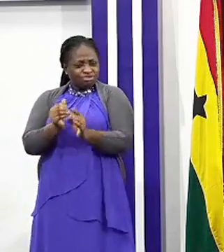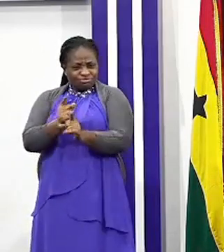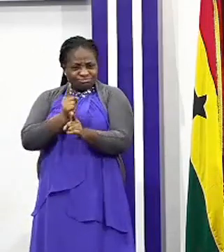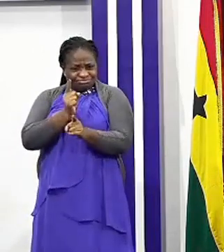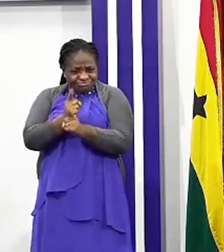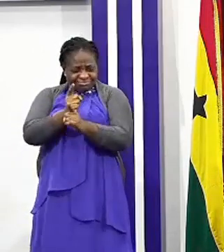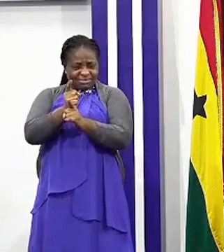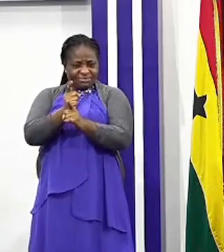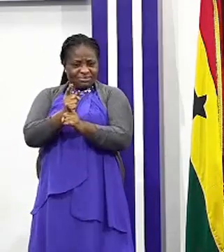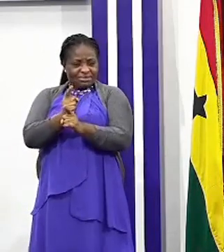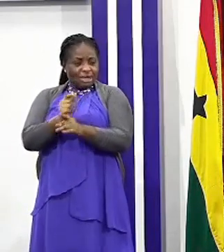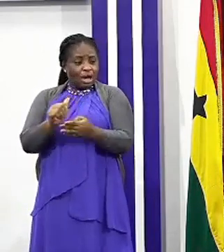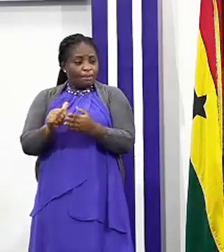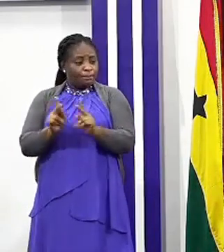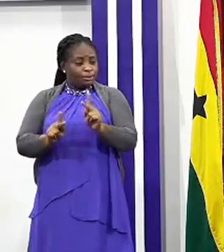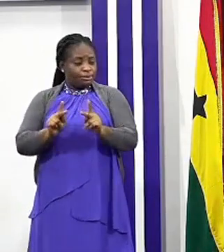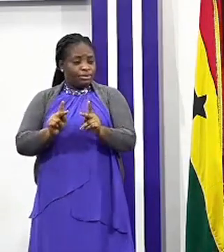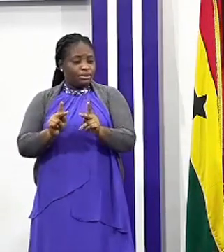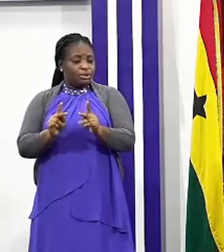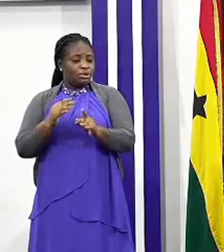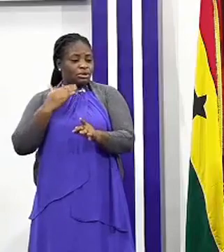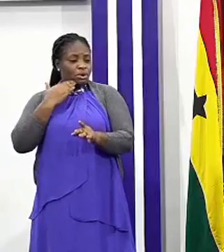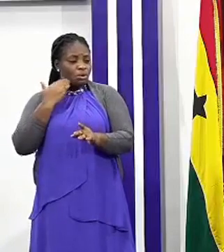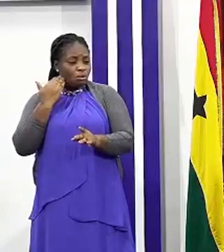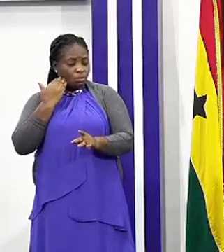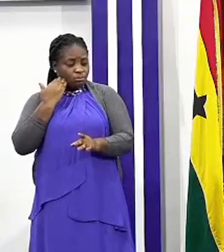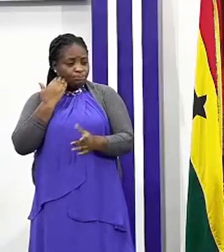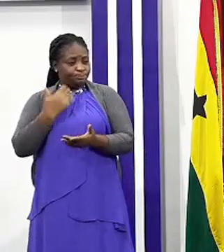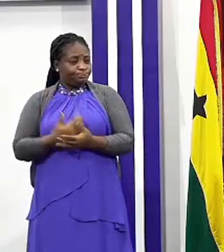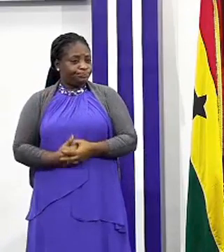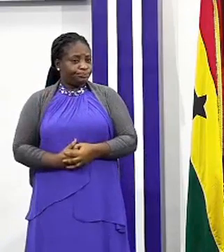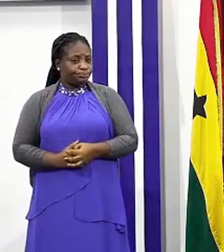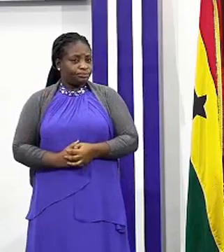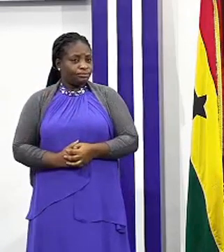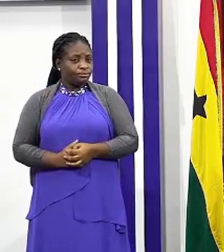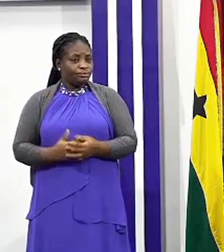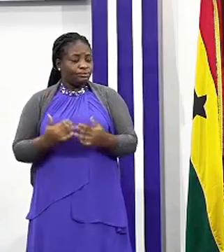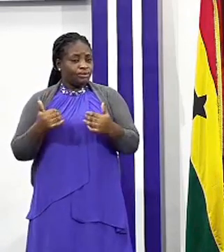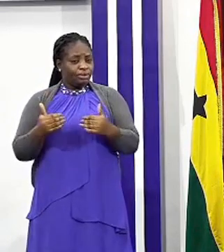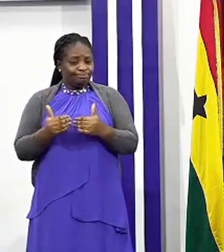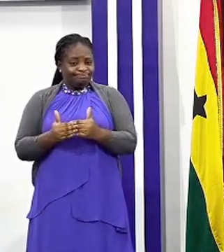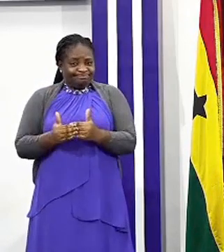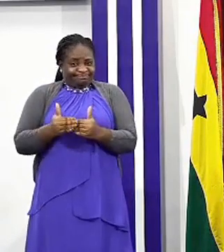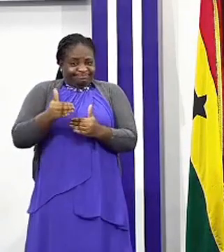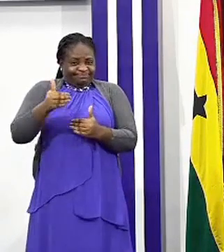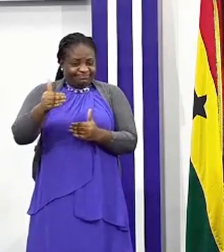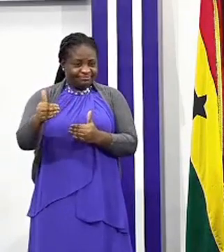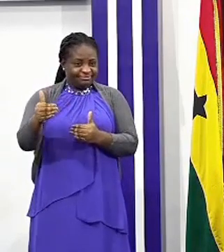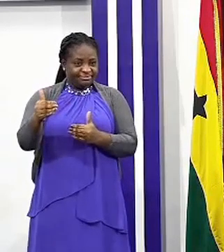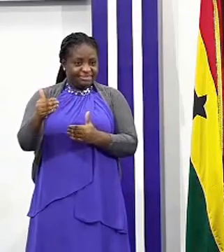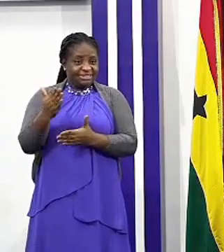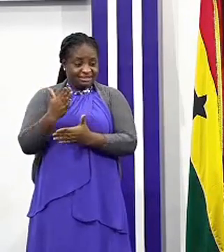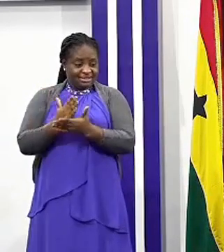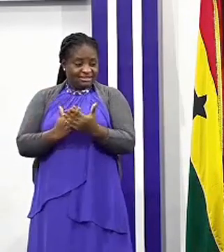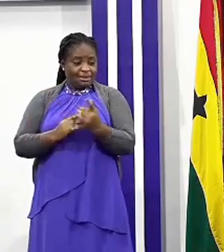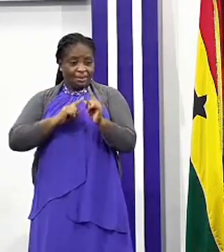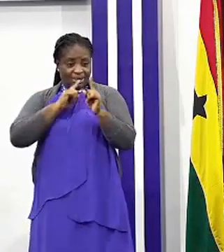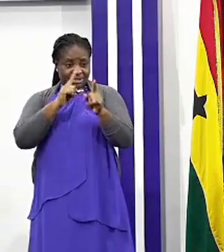are being monitored at home? The first set of questions are done. Then let me proceed to some